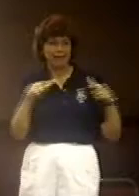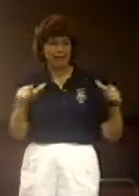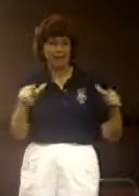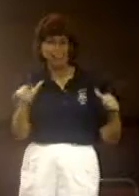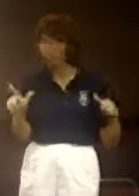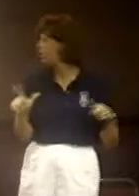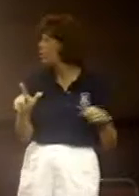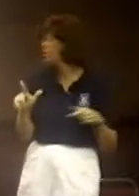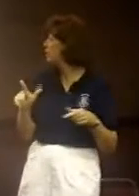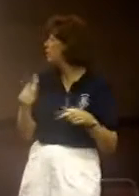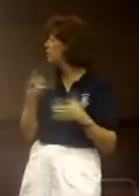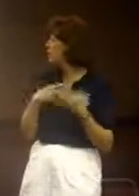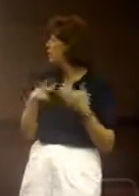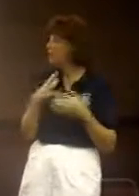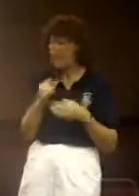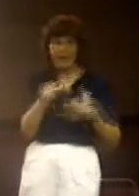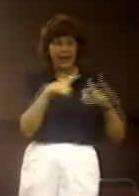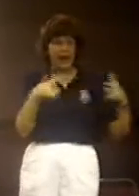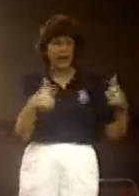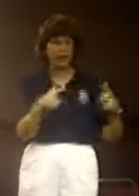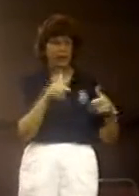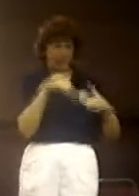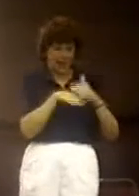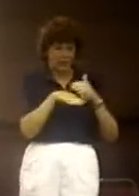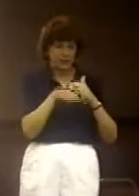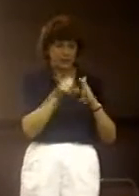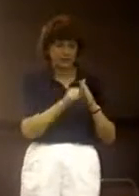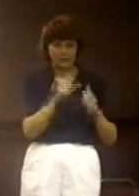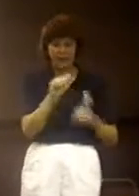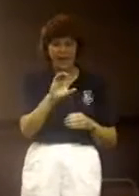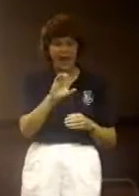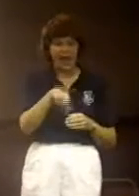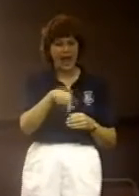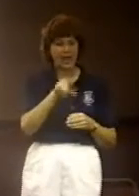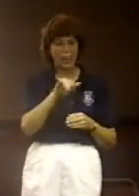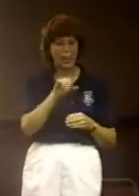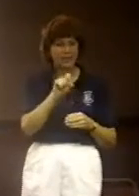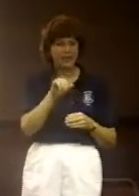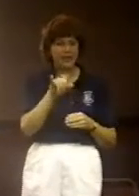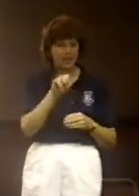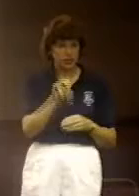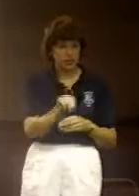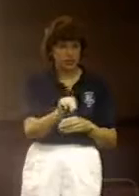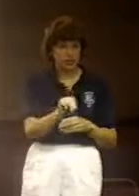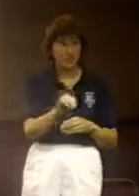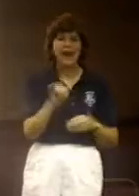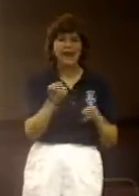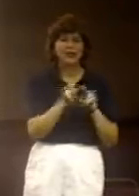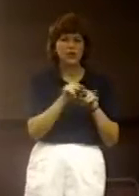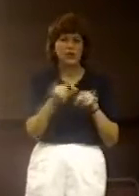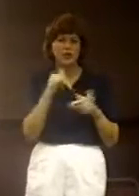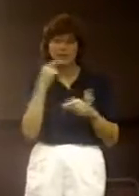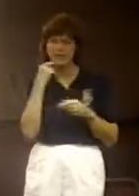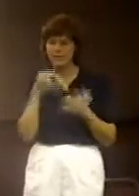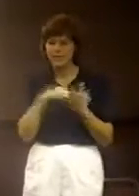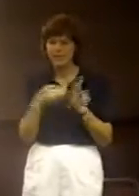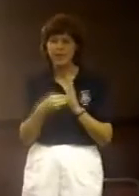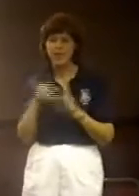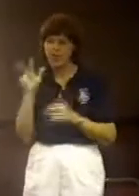and just normal language acquisition. Now, when I say normal language acquisition, I mean 3 different groups of